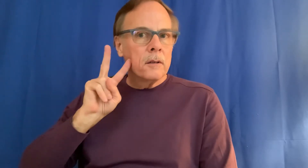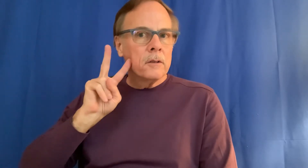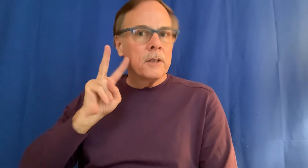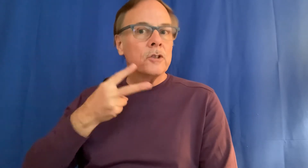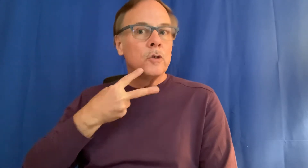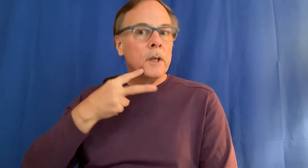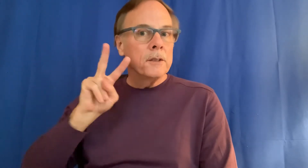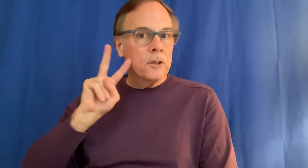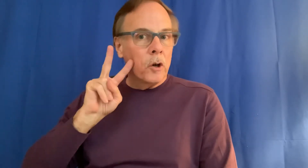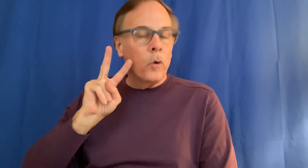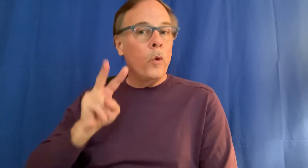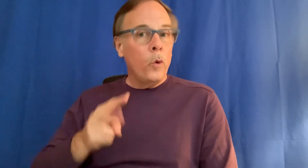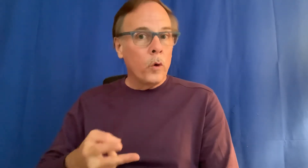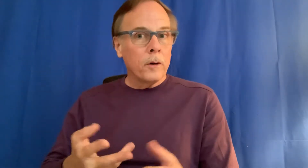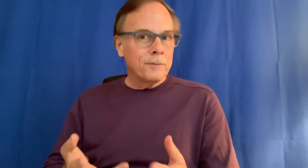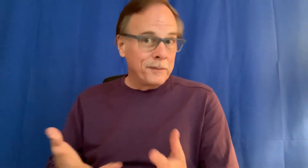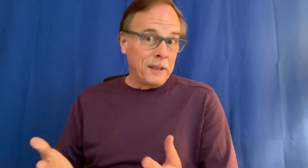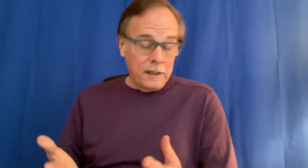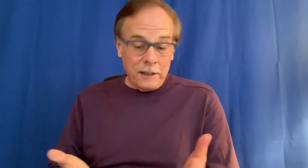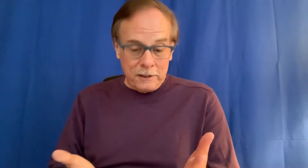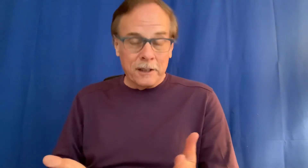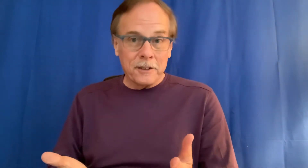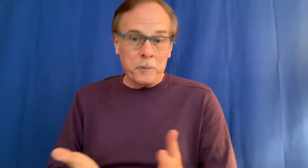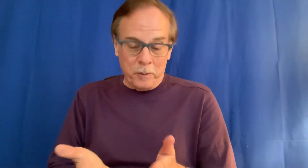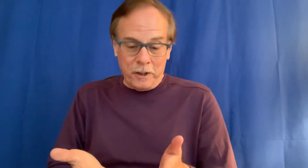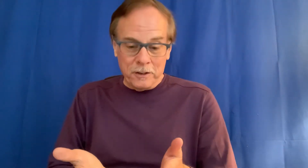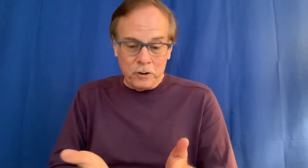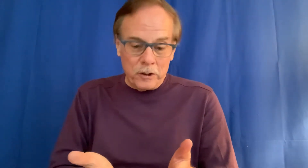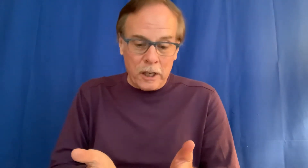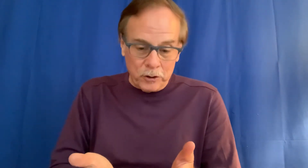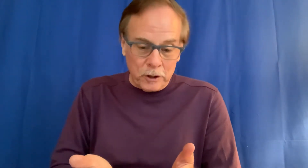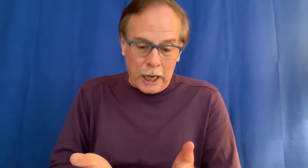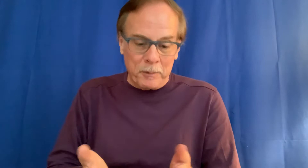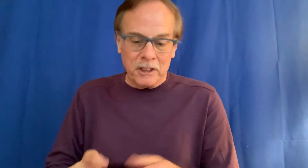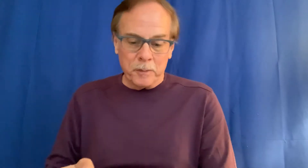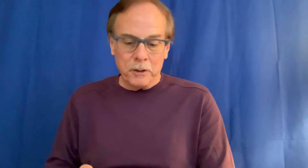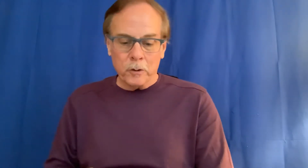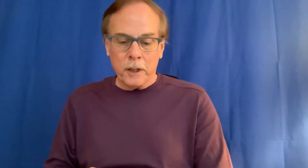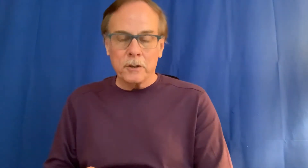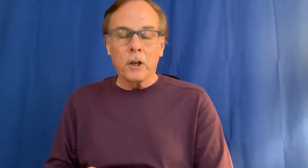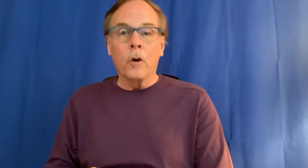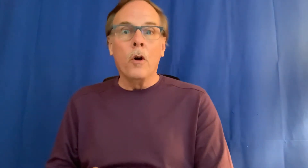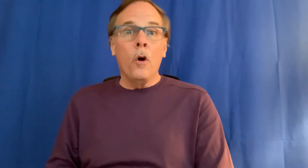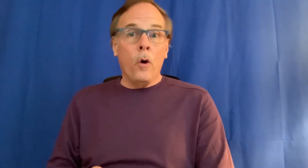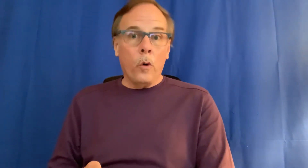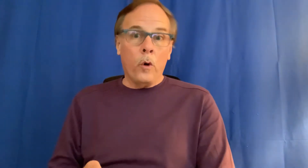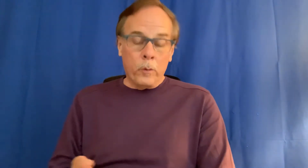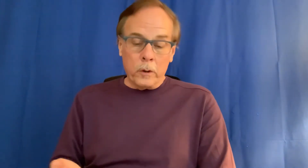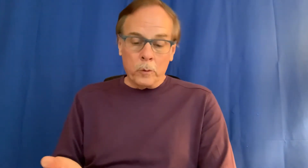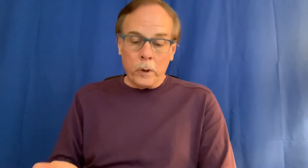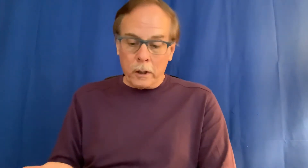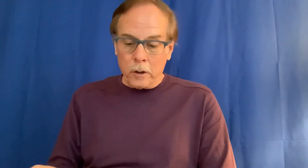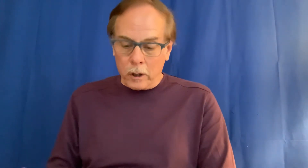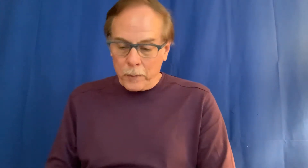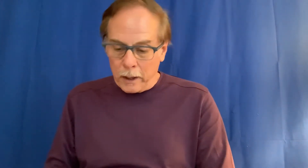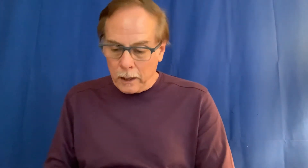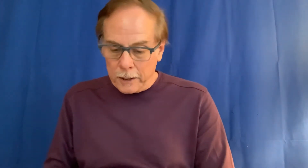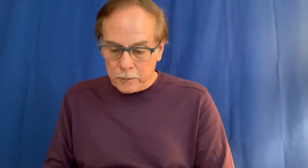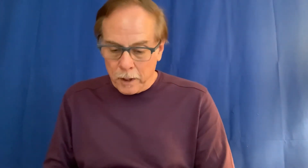That's 2 days ago. Or, that's an exception because it just happens to be 2 days ago. Or when we wanted to talk about last Monday,